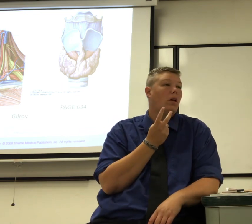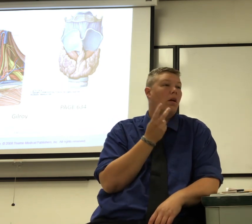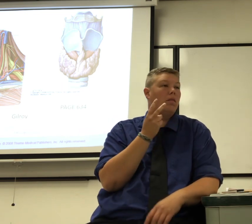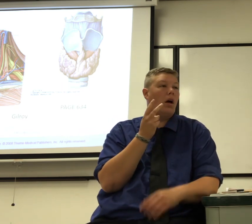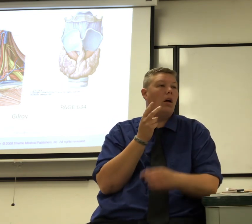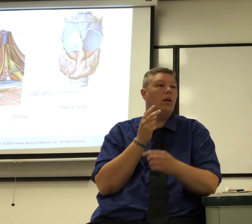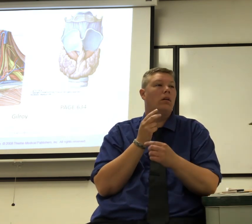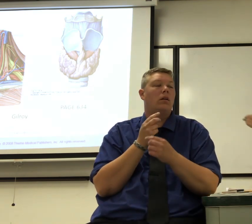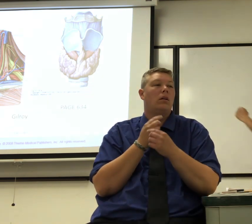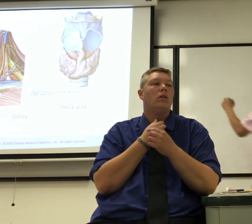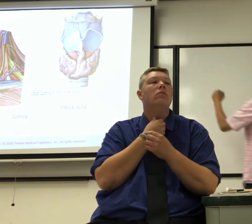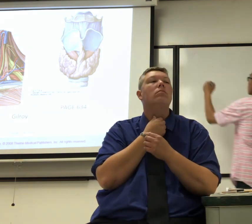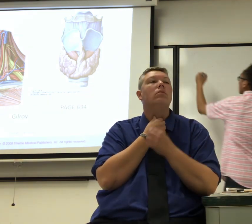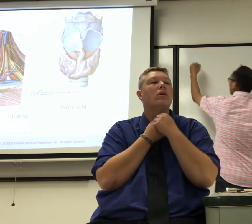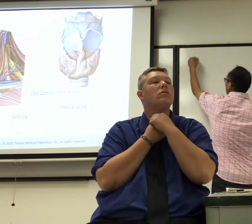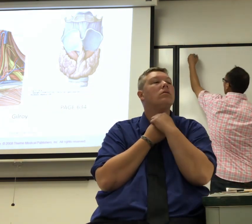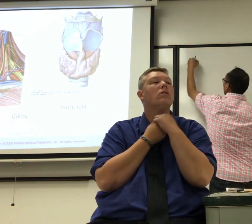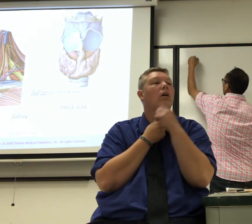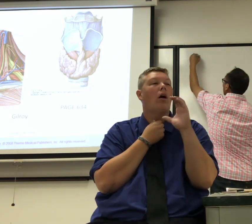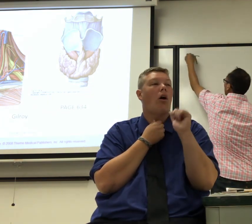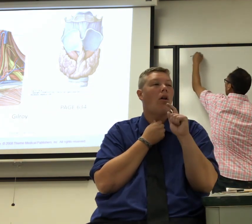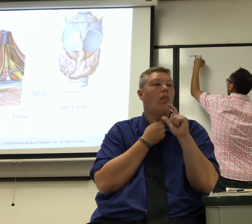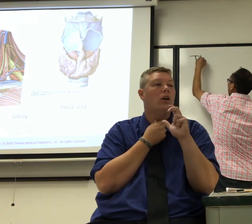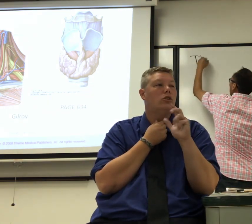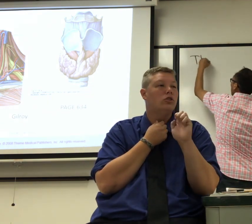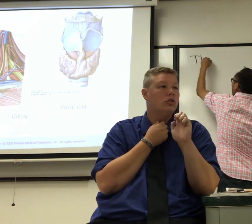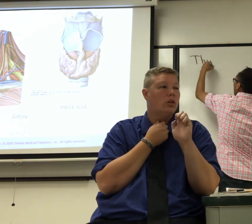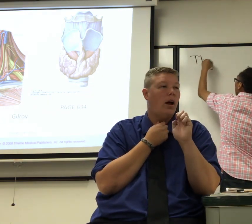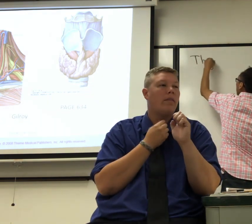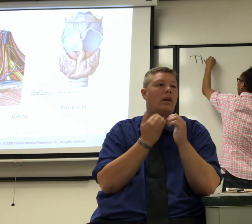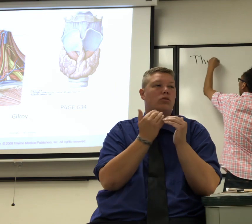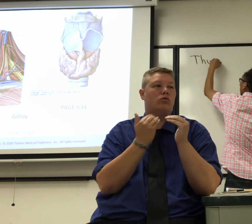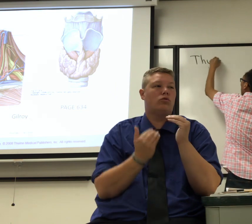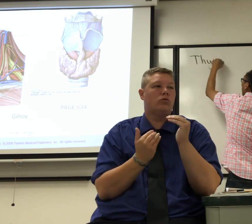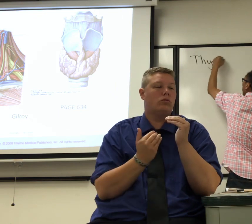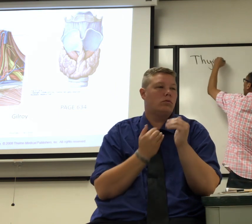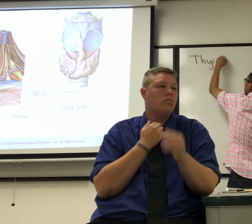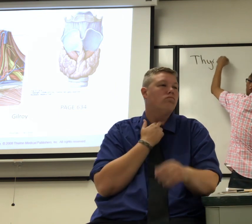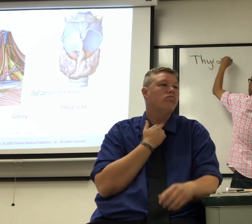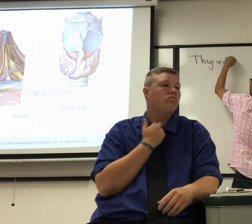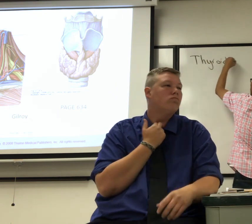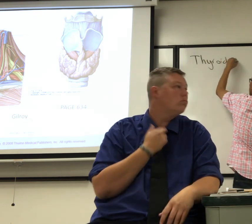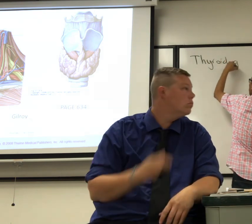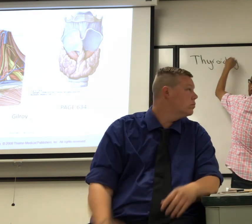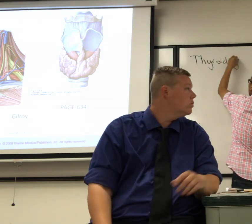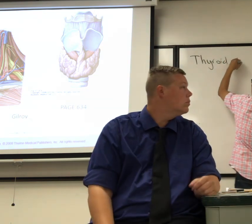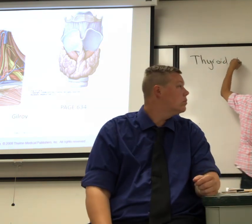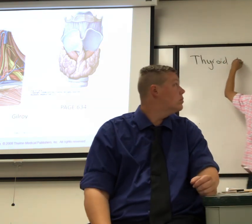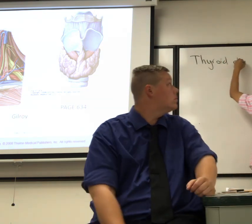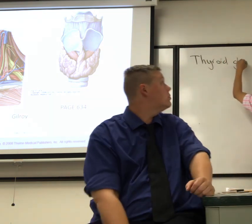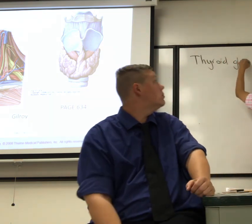Got two glands in one. If you look at it from the front, this gland is just inferior to thyroid